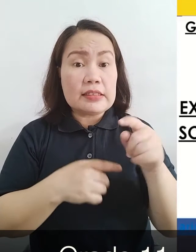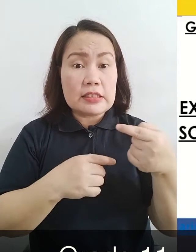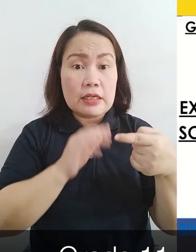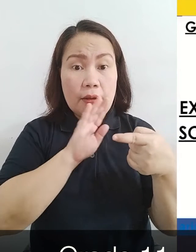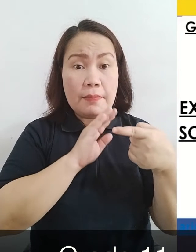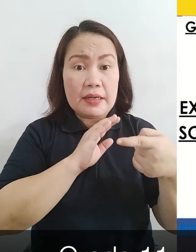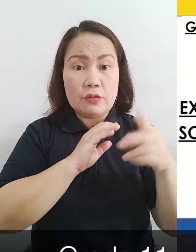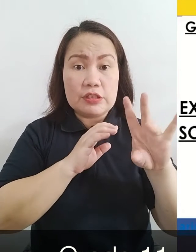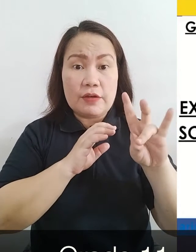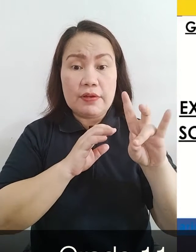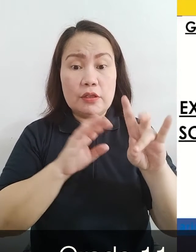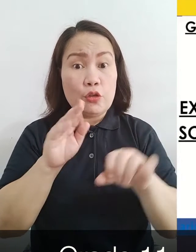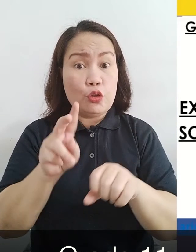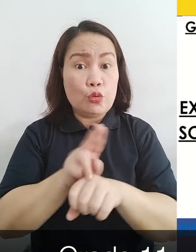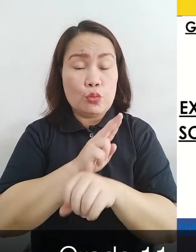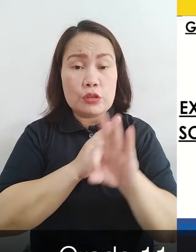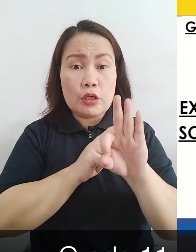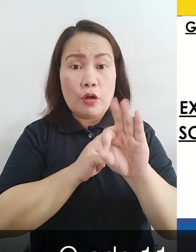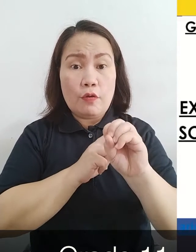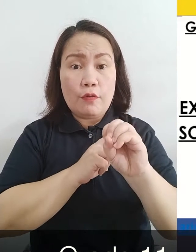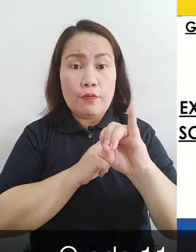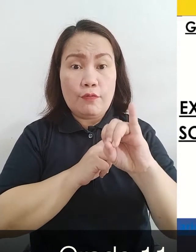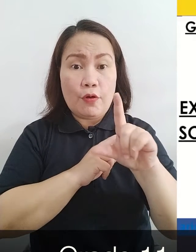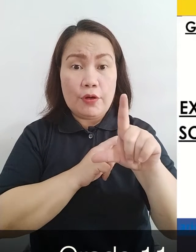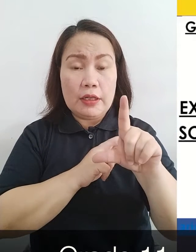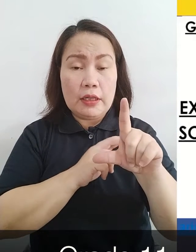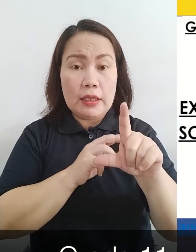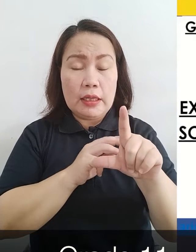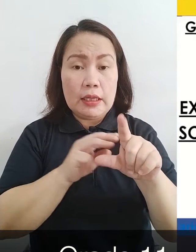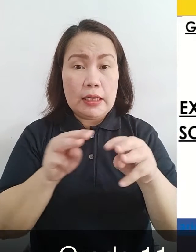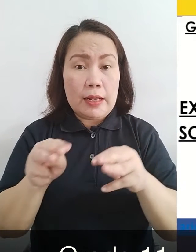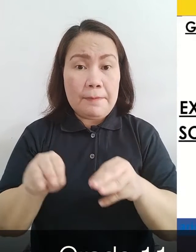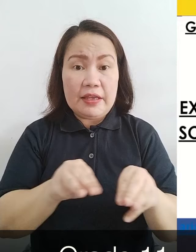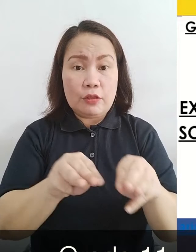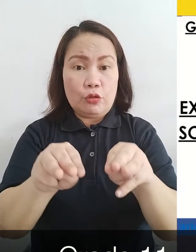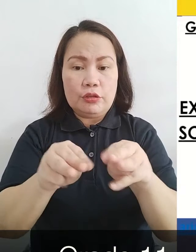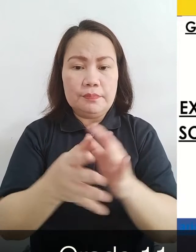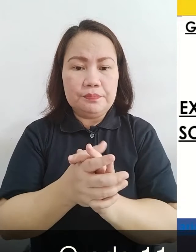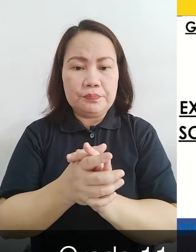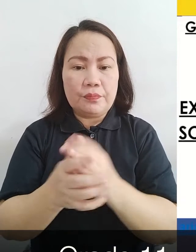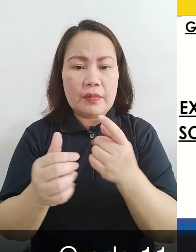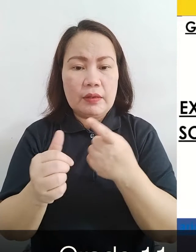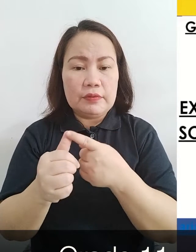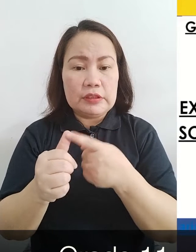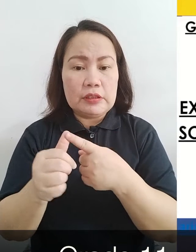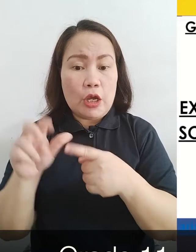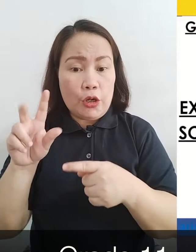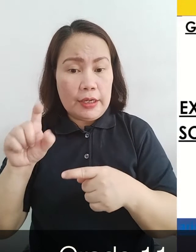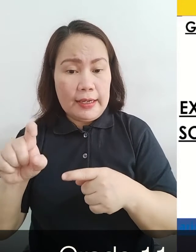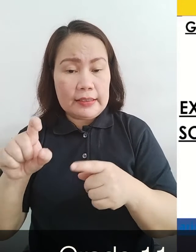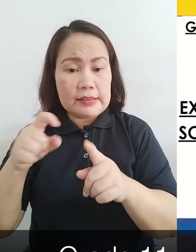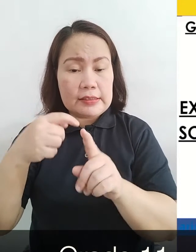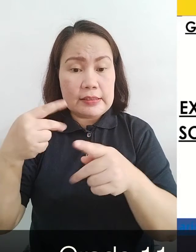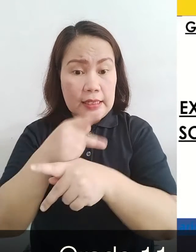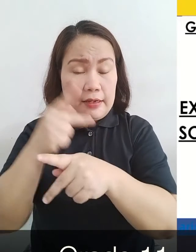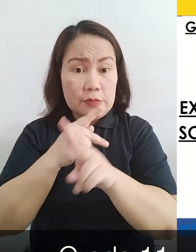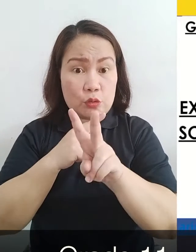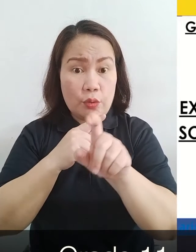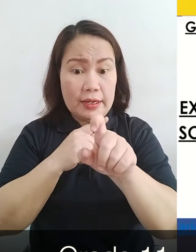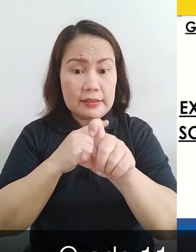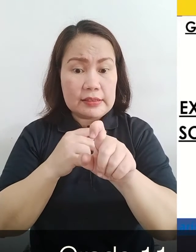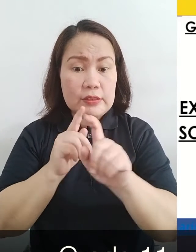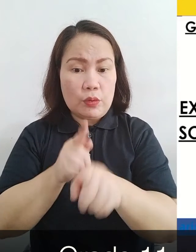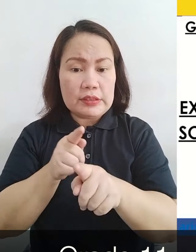yung FOIL method. So, the first term, we need to multiply x